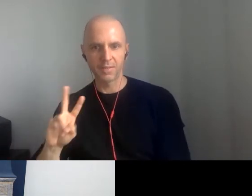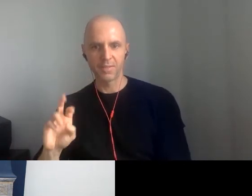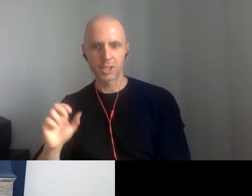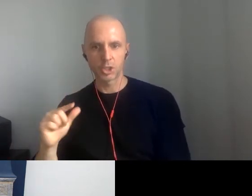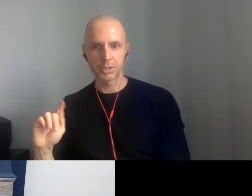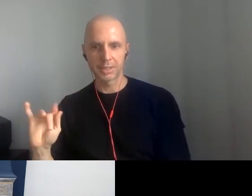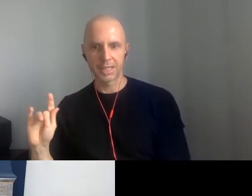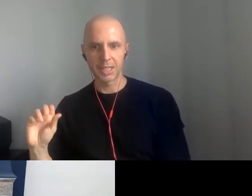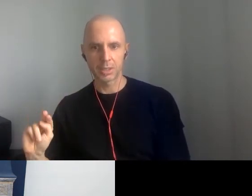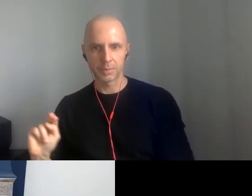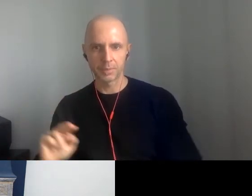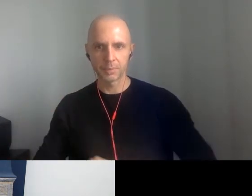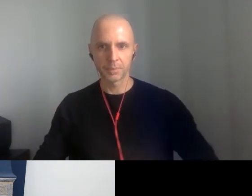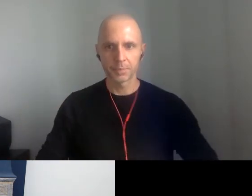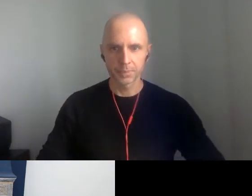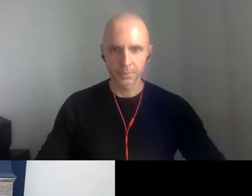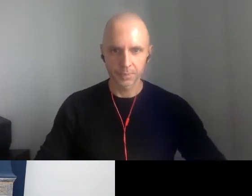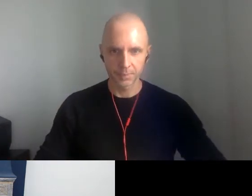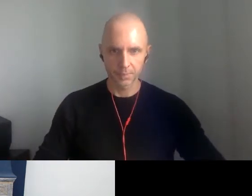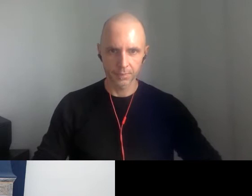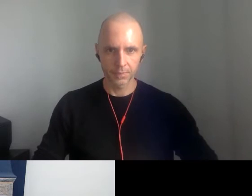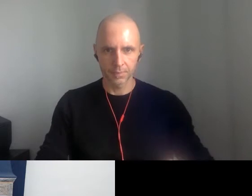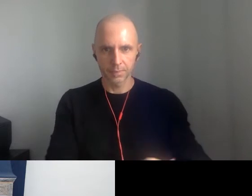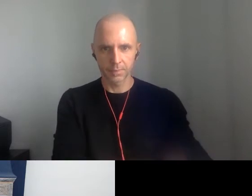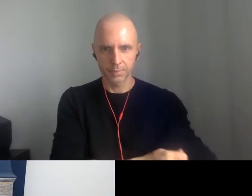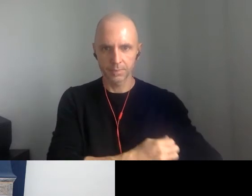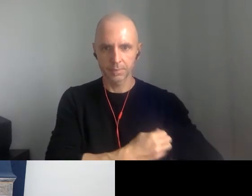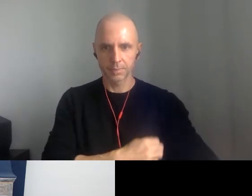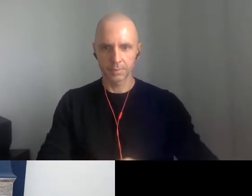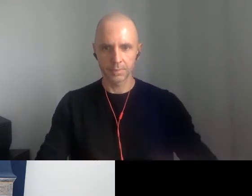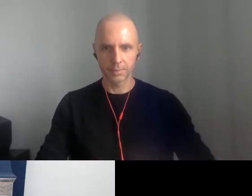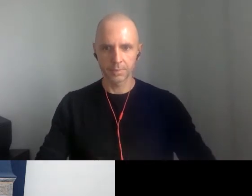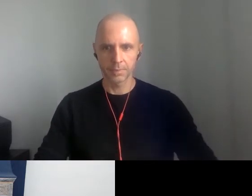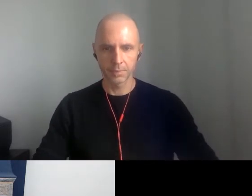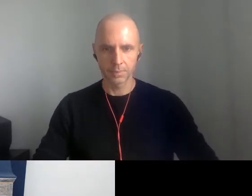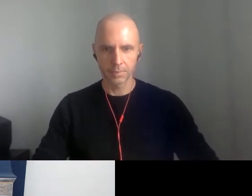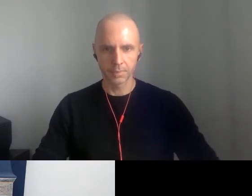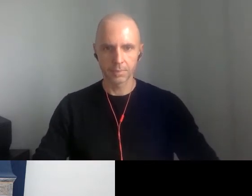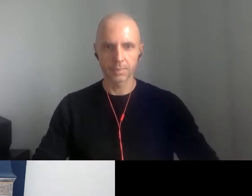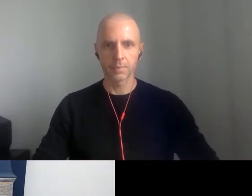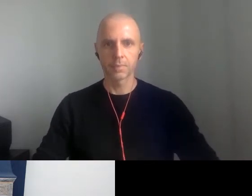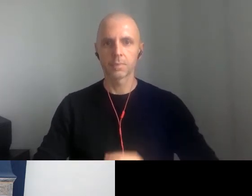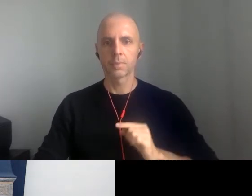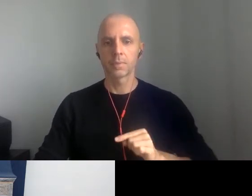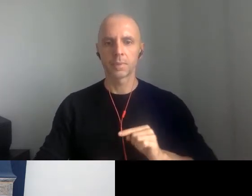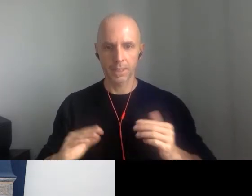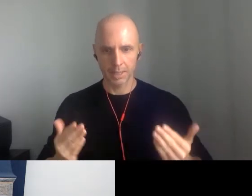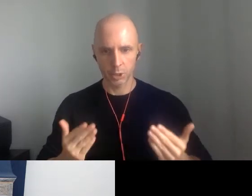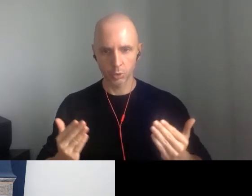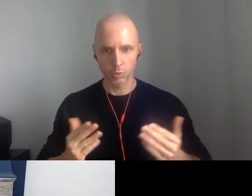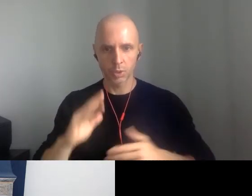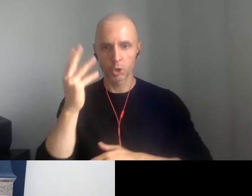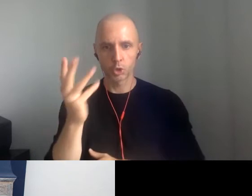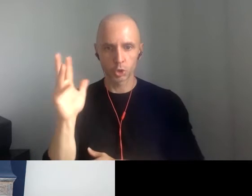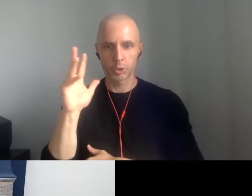non-existent mowing scheme, this will increase the environment for trees and shrubs that become established,